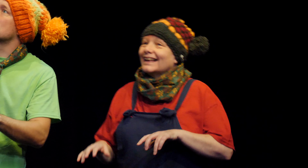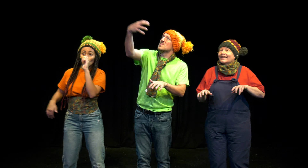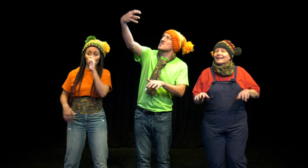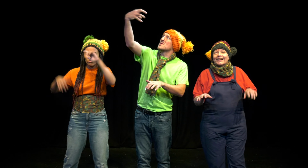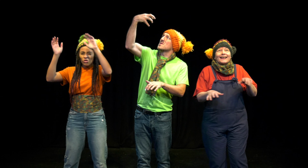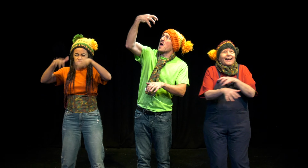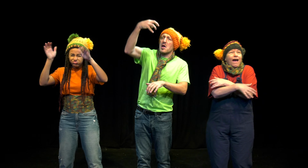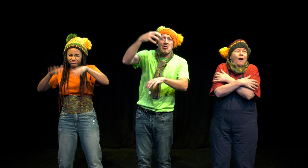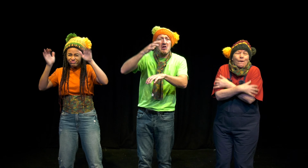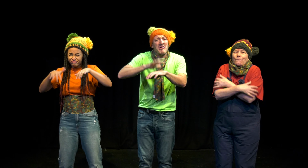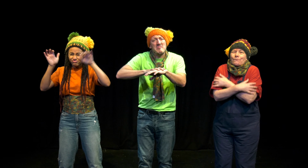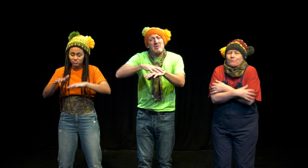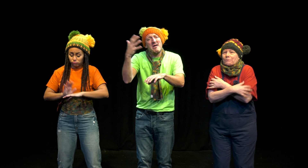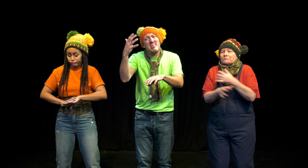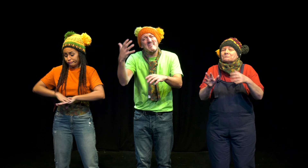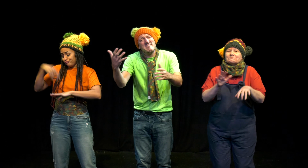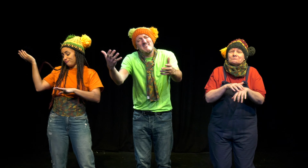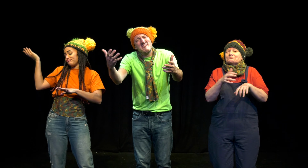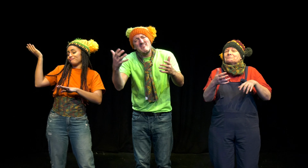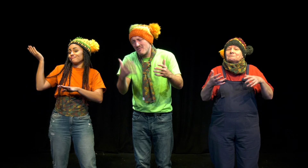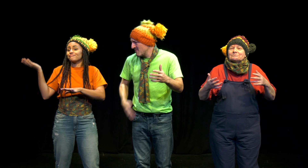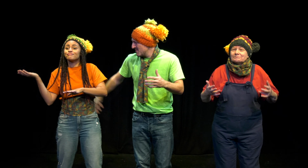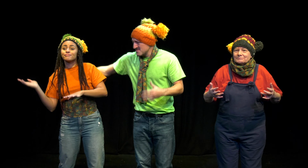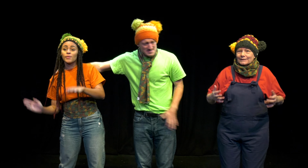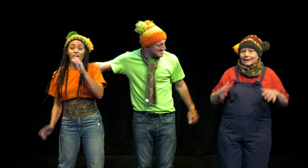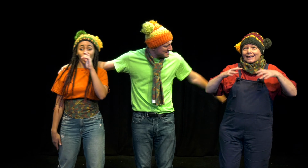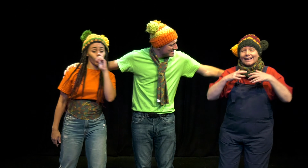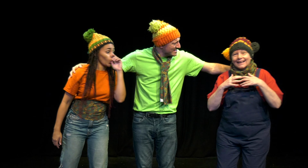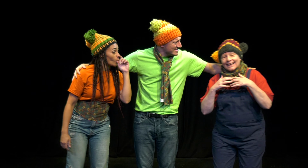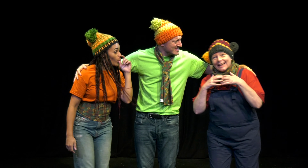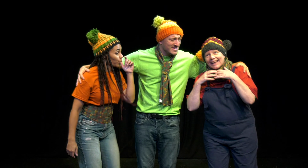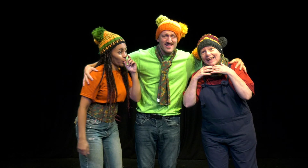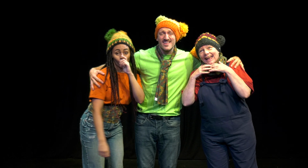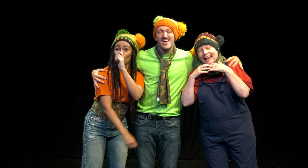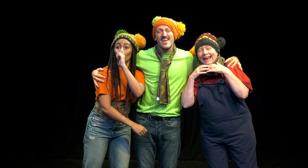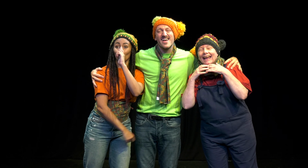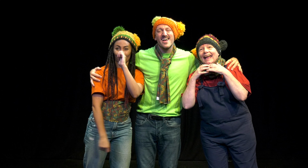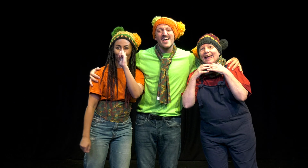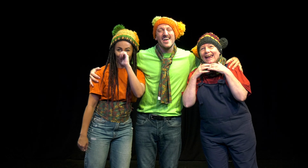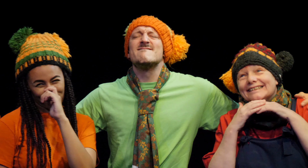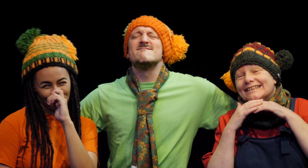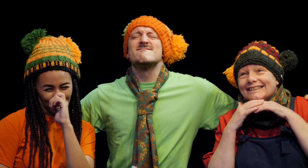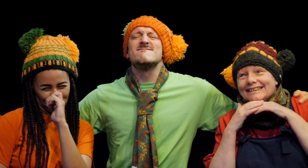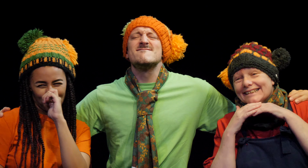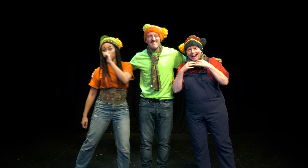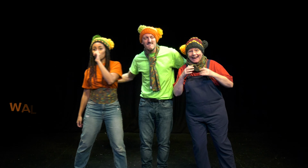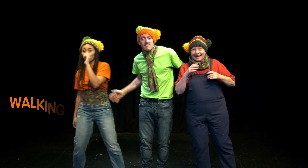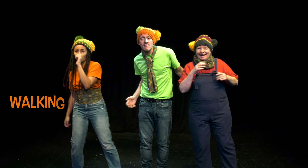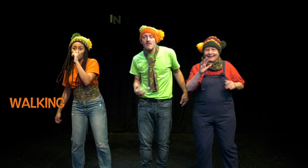Whatever the weather, we stick together. Walking